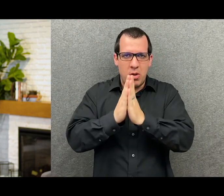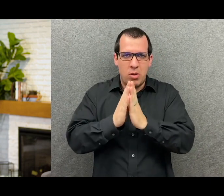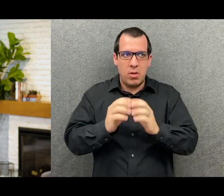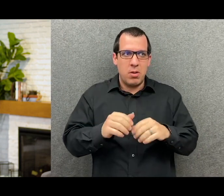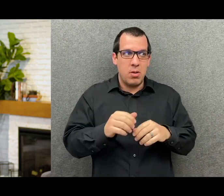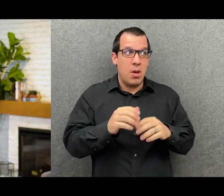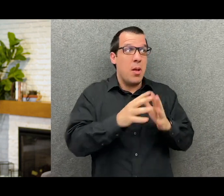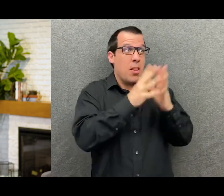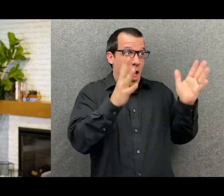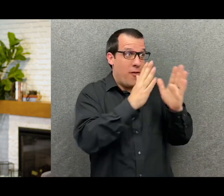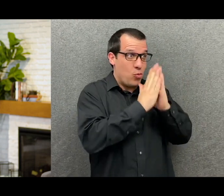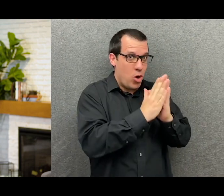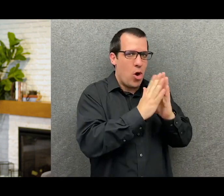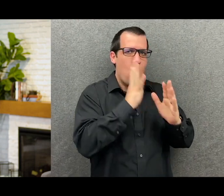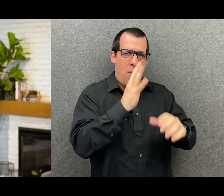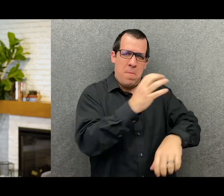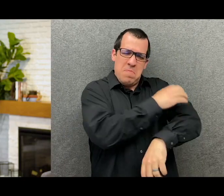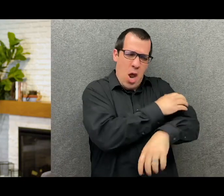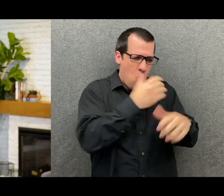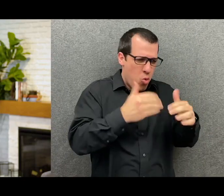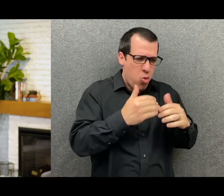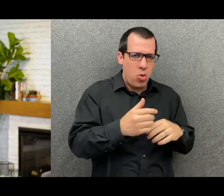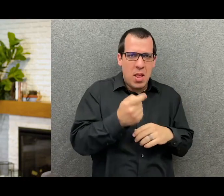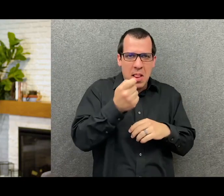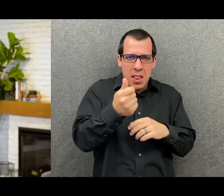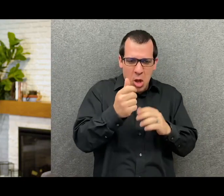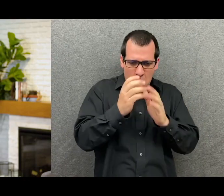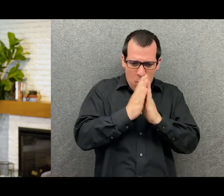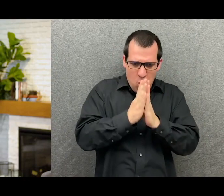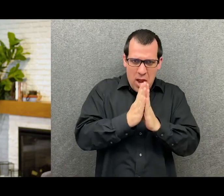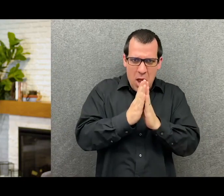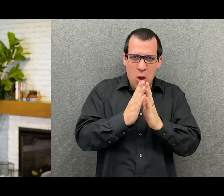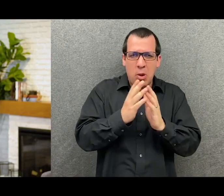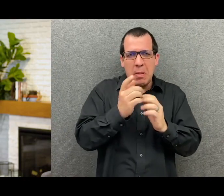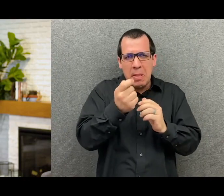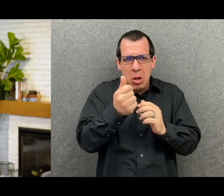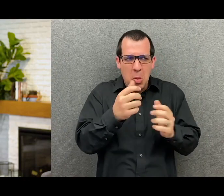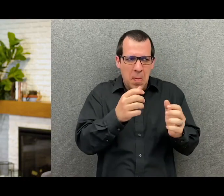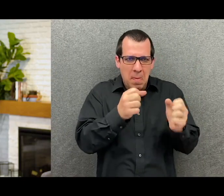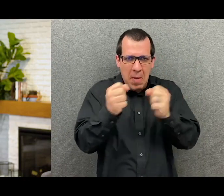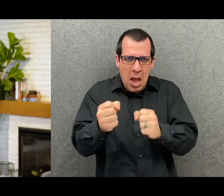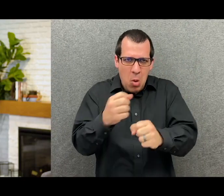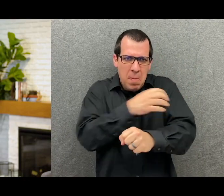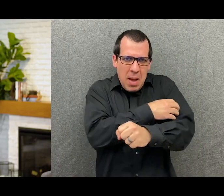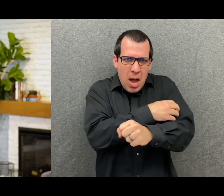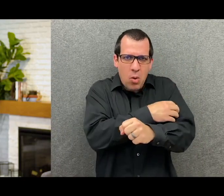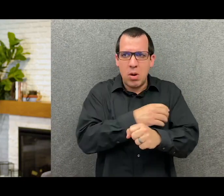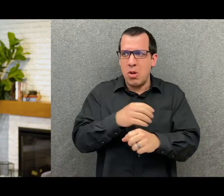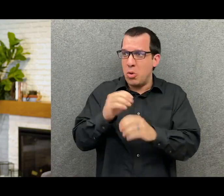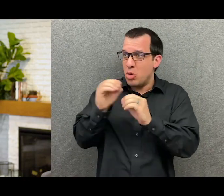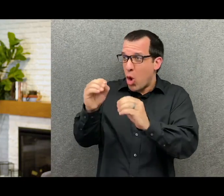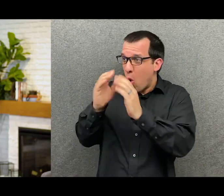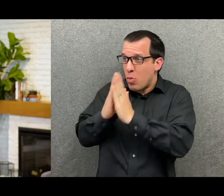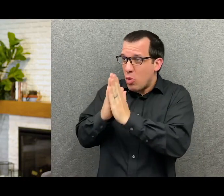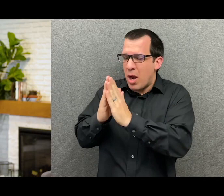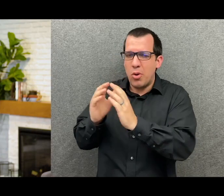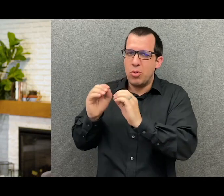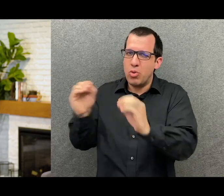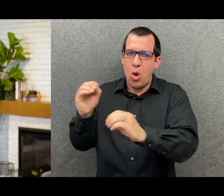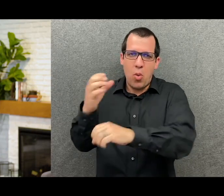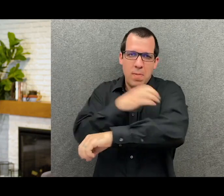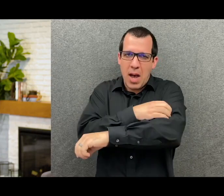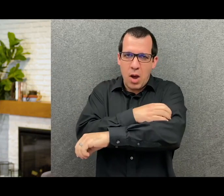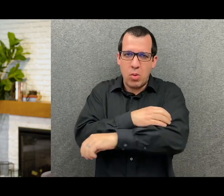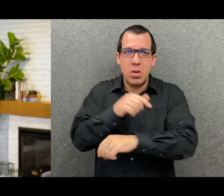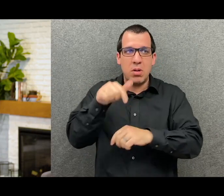much power. Little prayer, little power. No prayer, no power. And so,